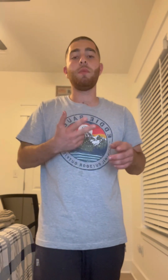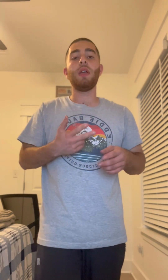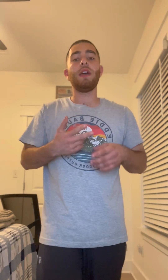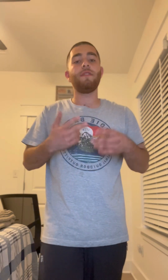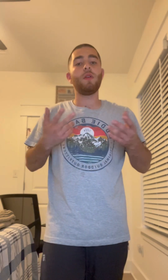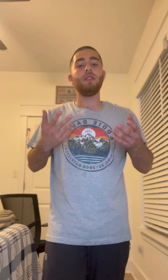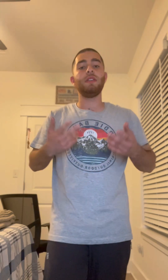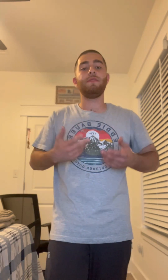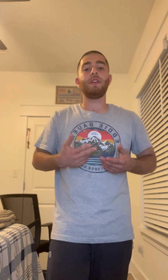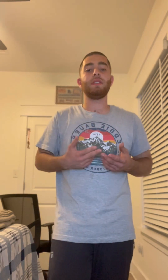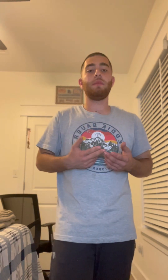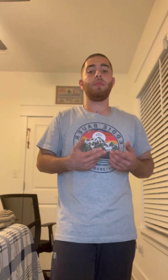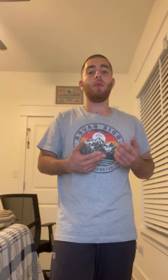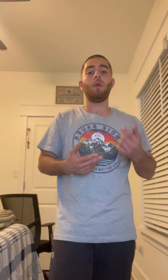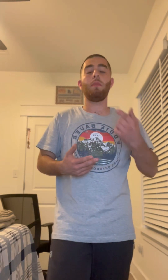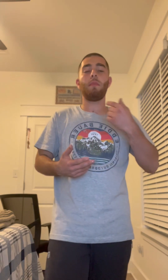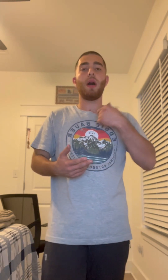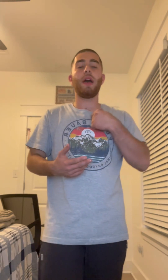if I want to say, for example, my